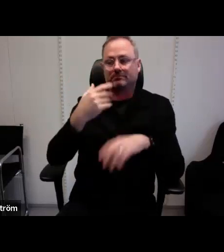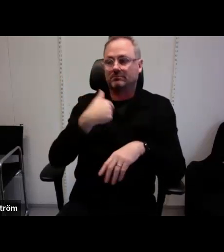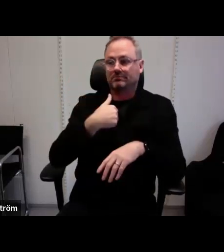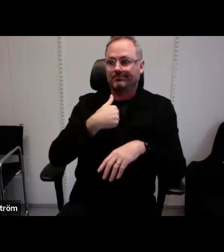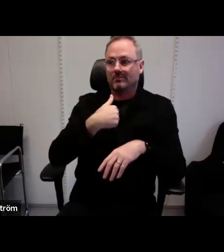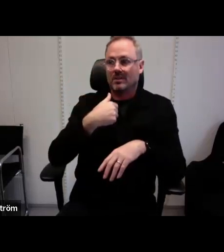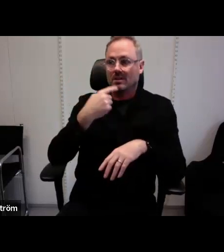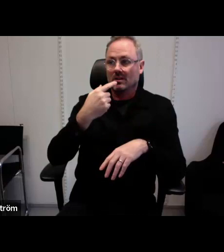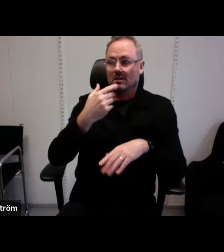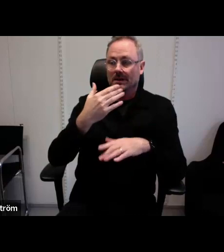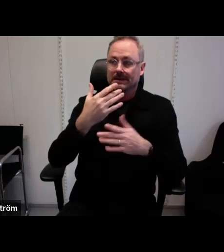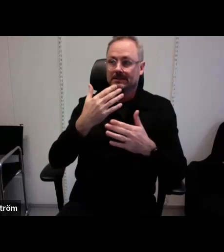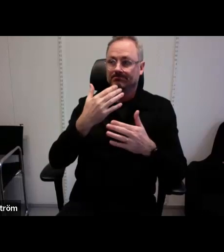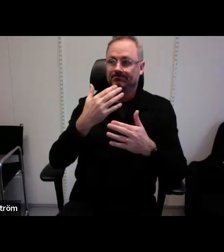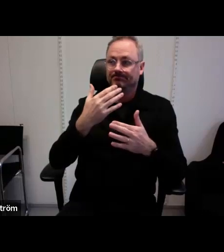fluency.